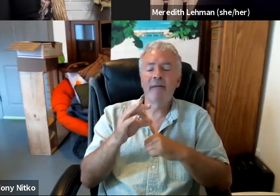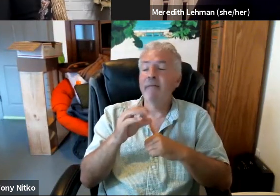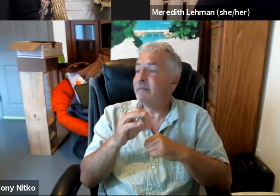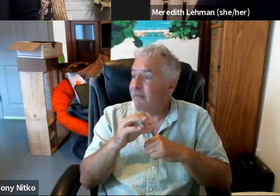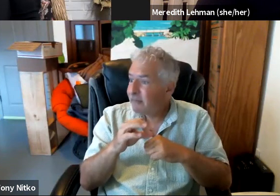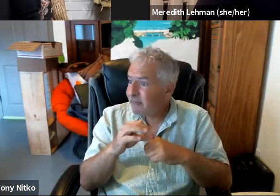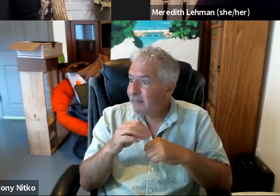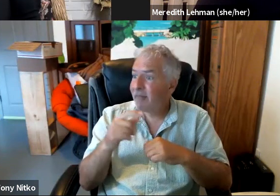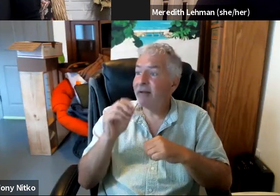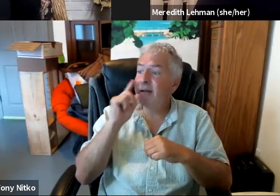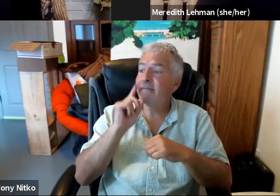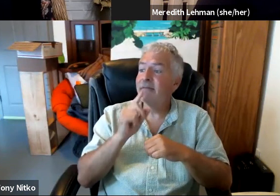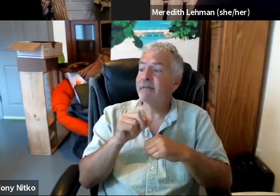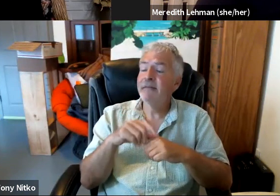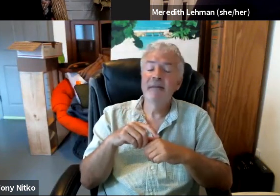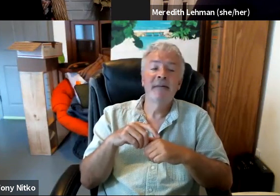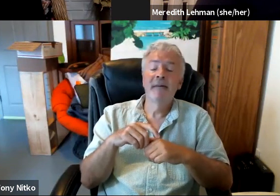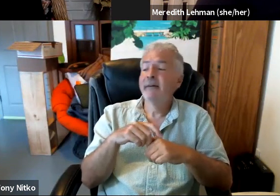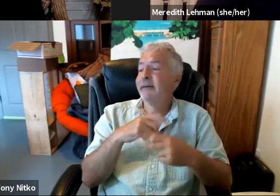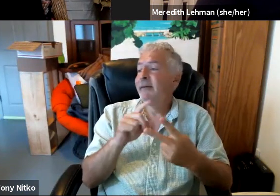thank the National RIT,